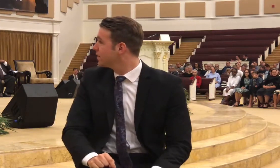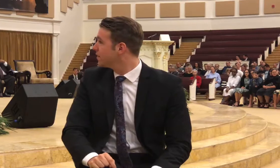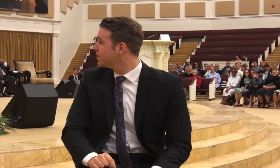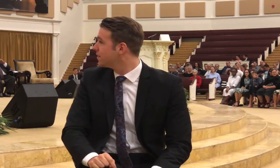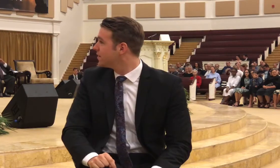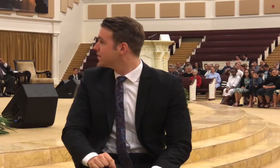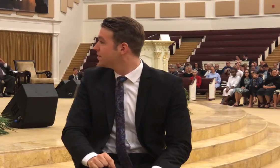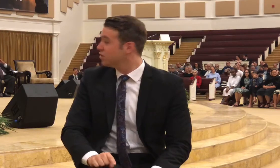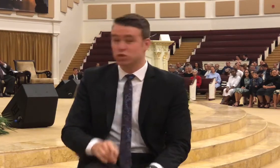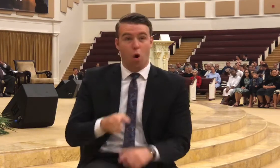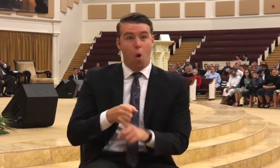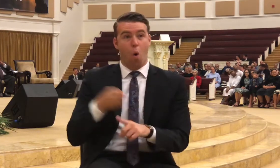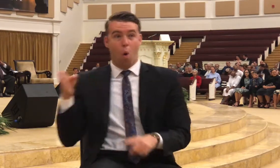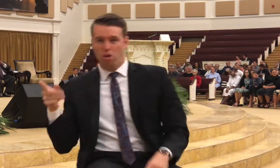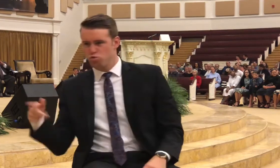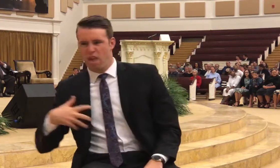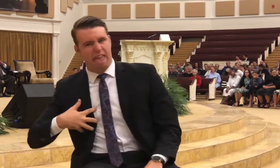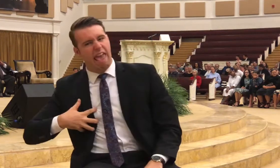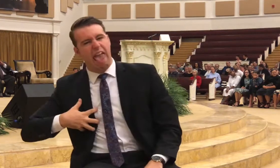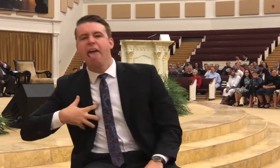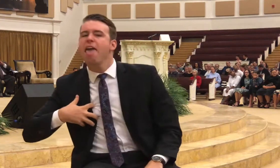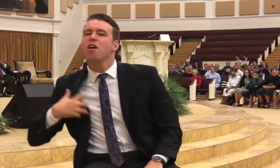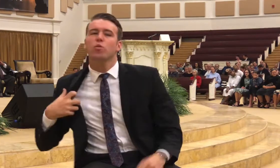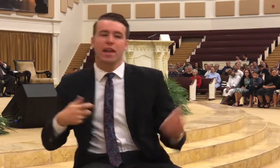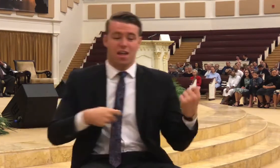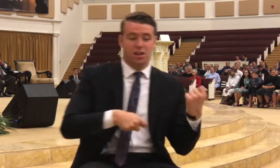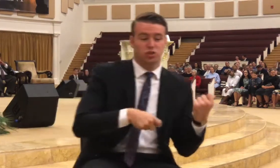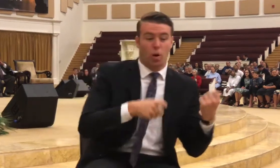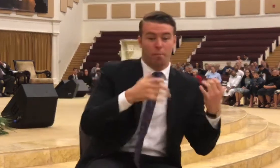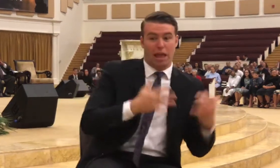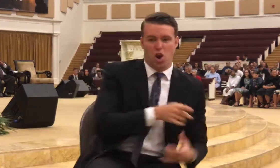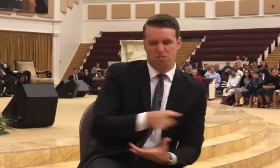Because you're angry, you want to make him pay,